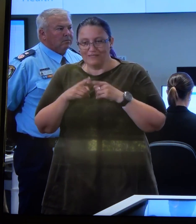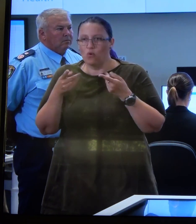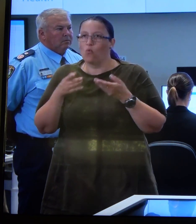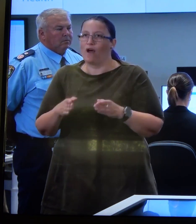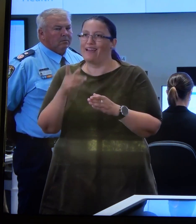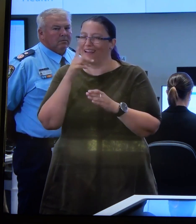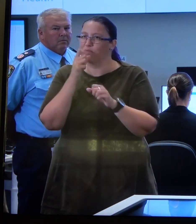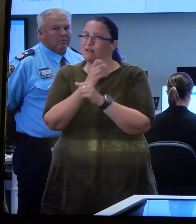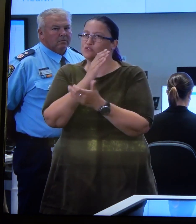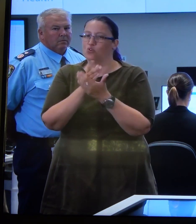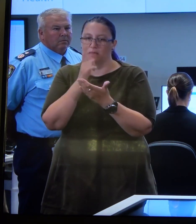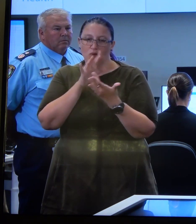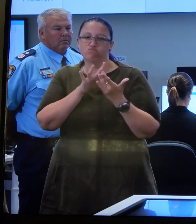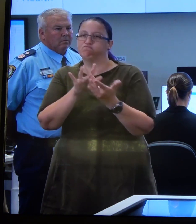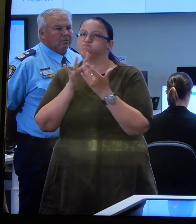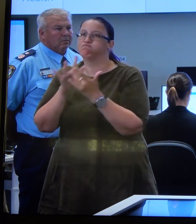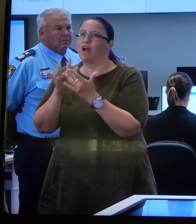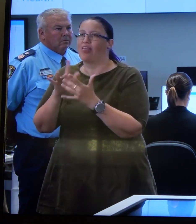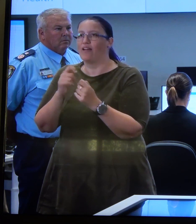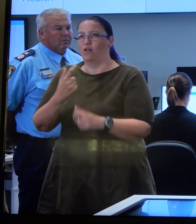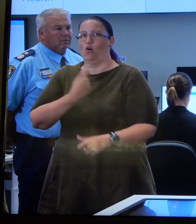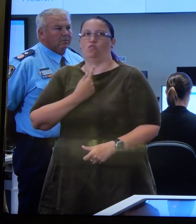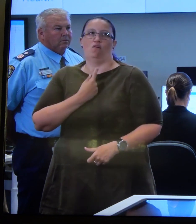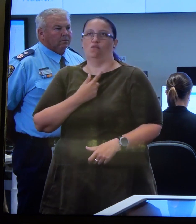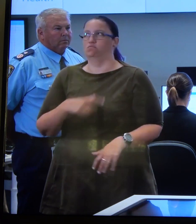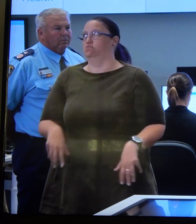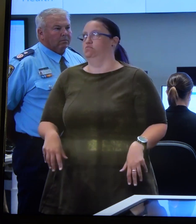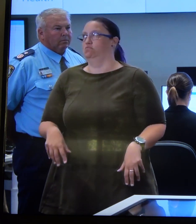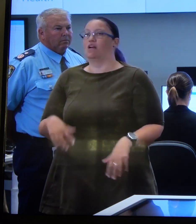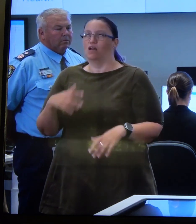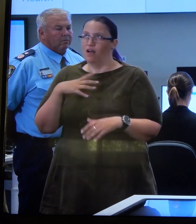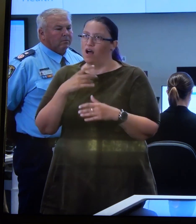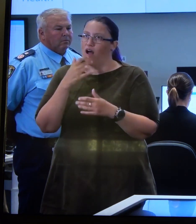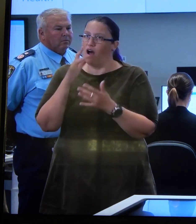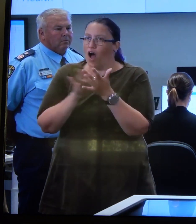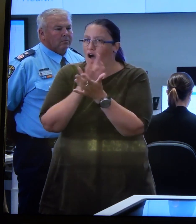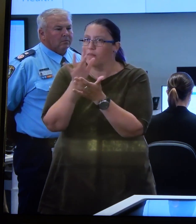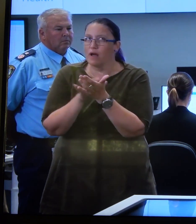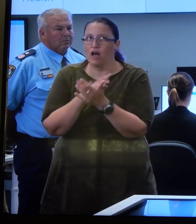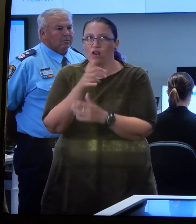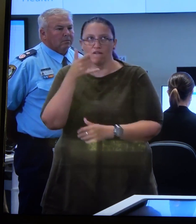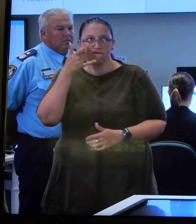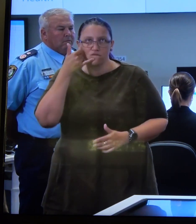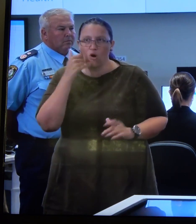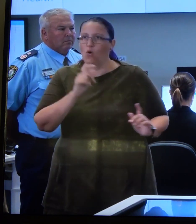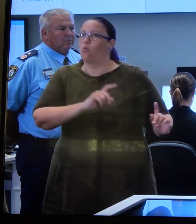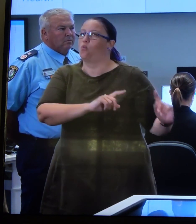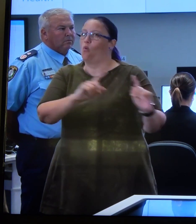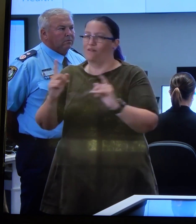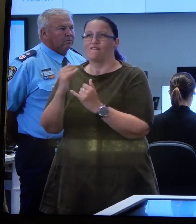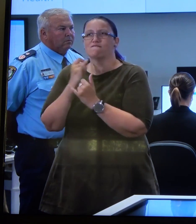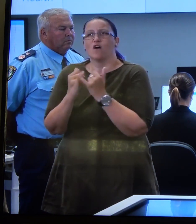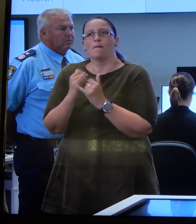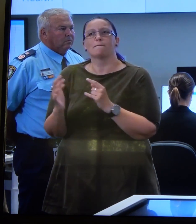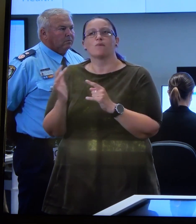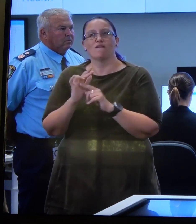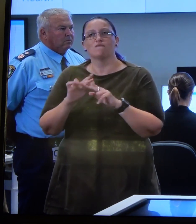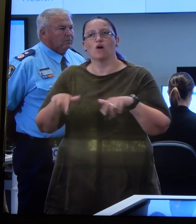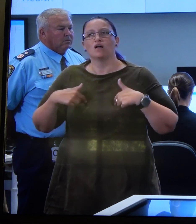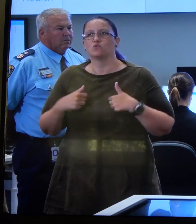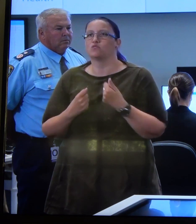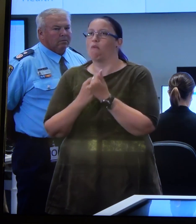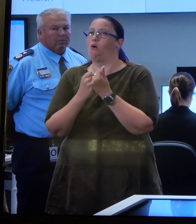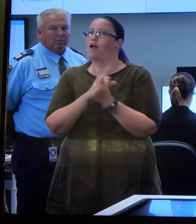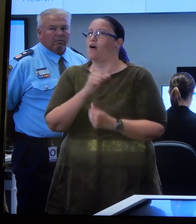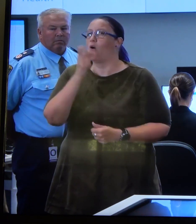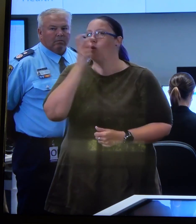socially connected through iPads or phone. It is very important that we support our elderly at this time. We